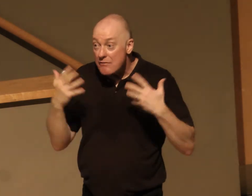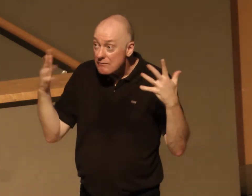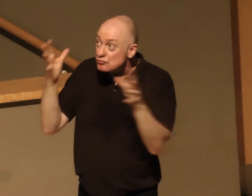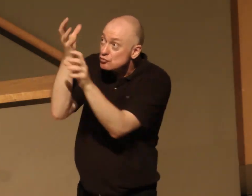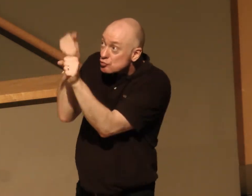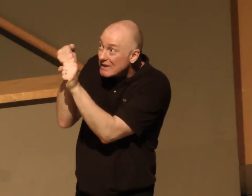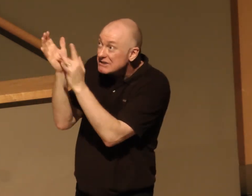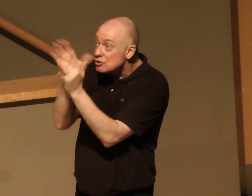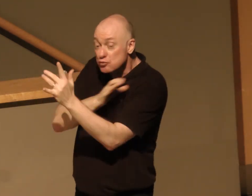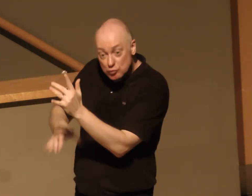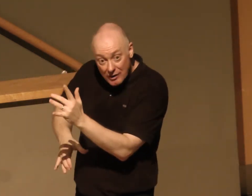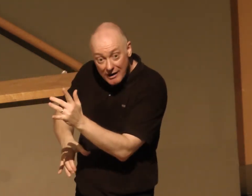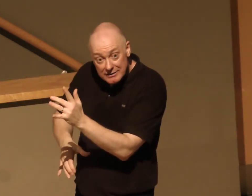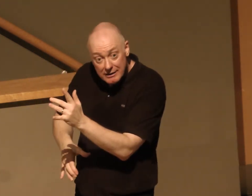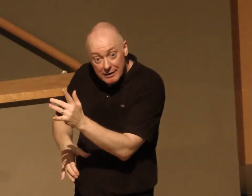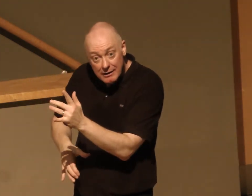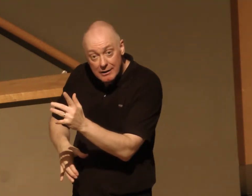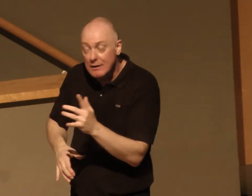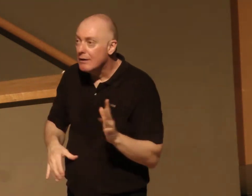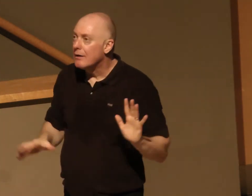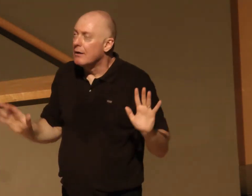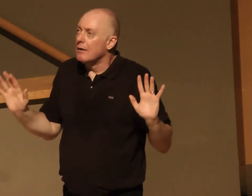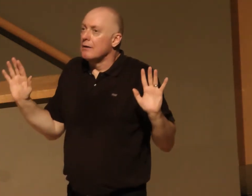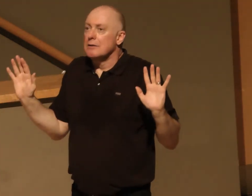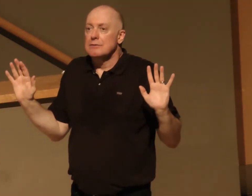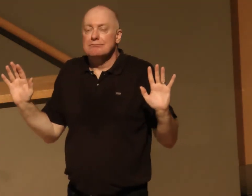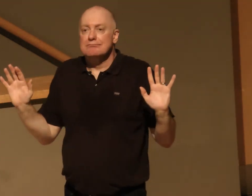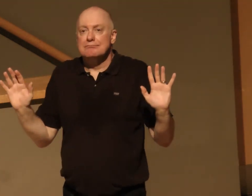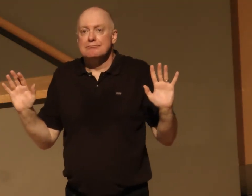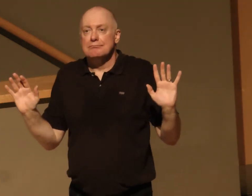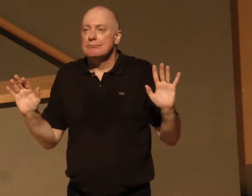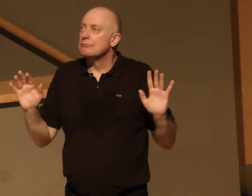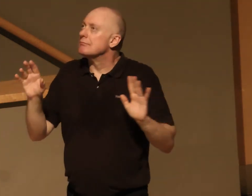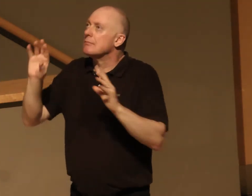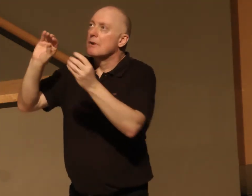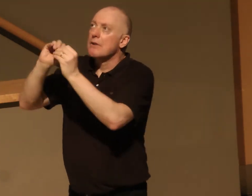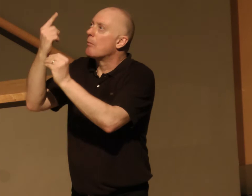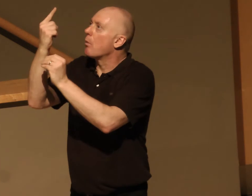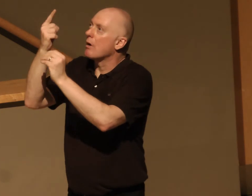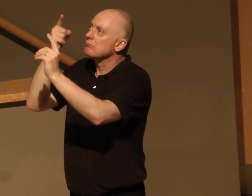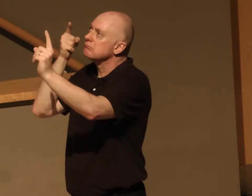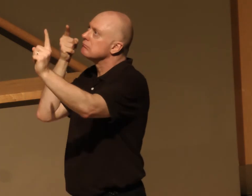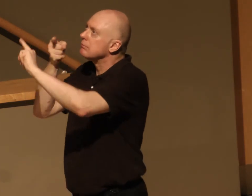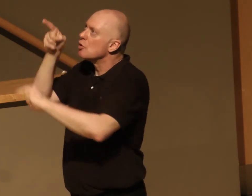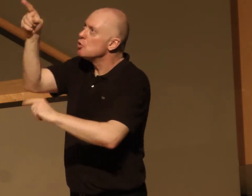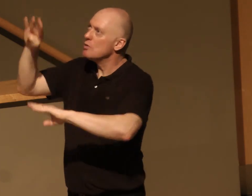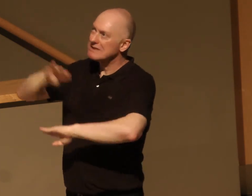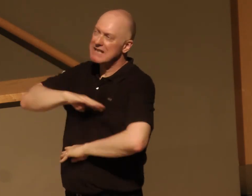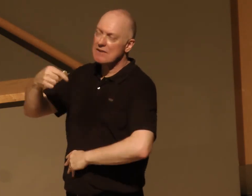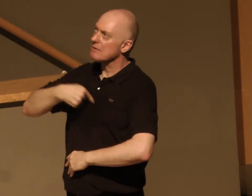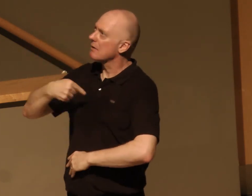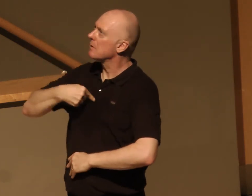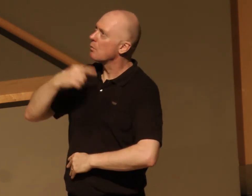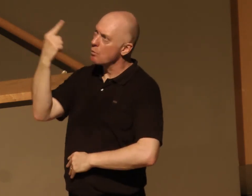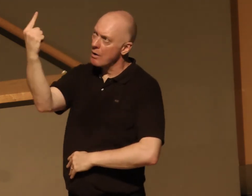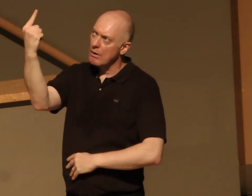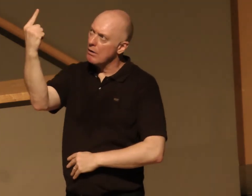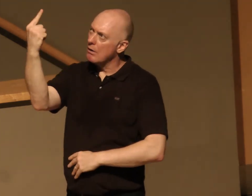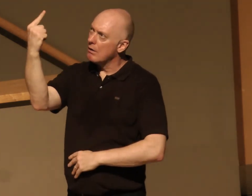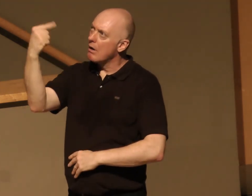in Jesus Christ such that you say I'm not going to pursue anything else in this life that I think is going to satisfy me and be the deepest longing of my heart I'm going to know that the